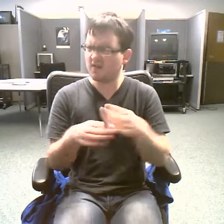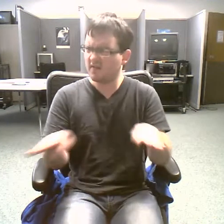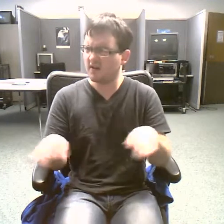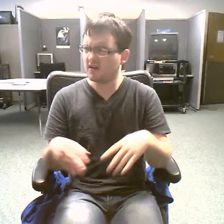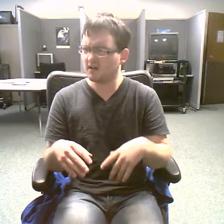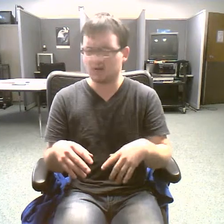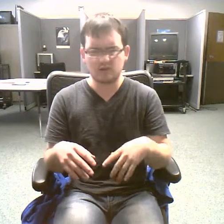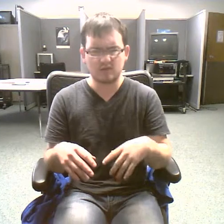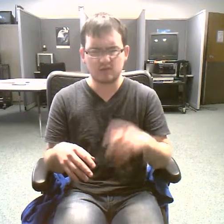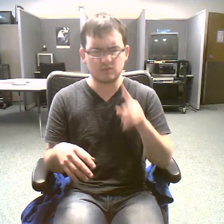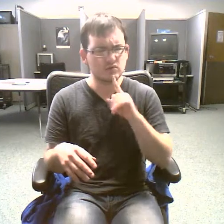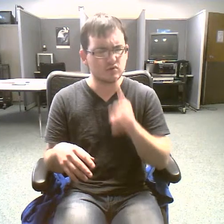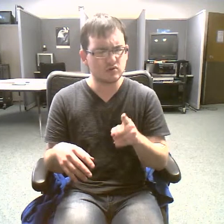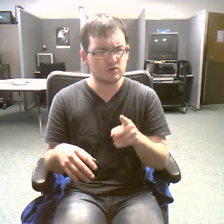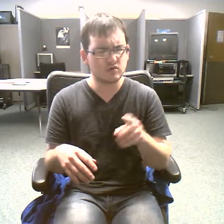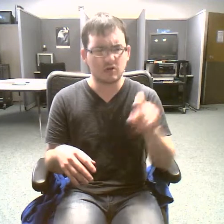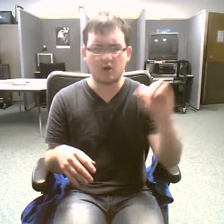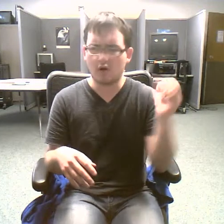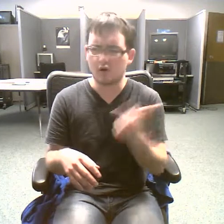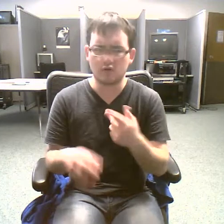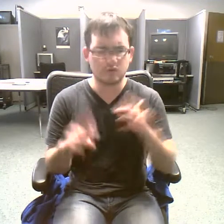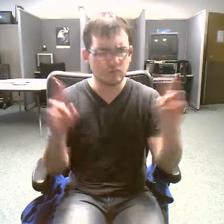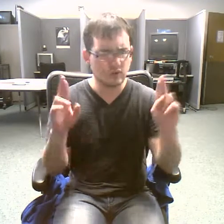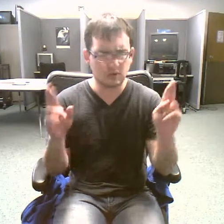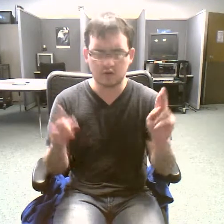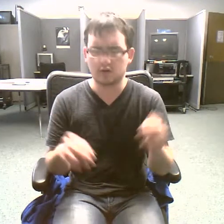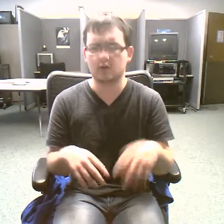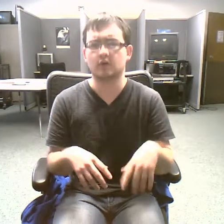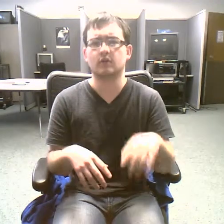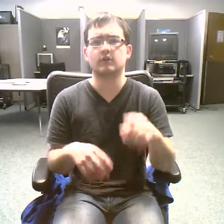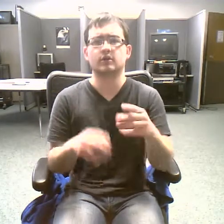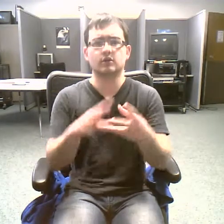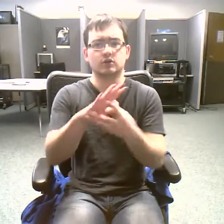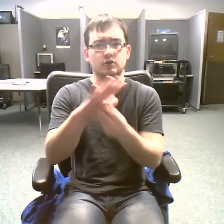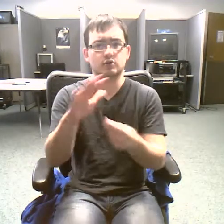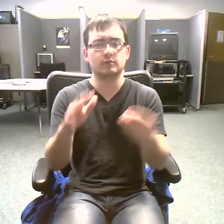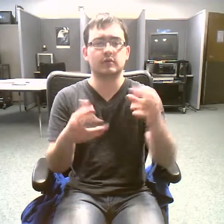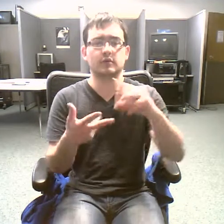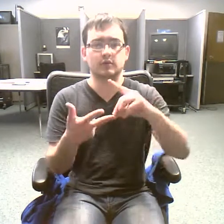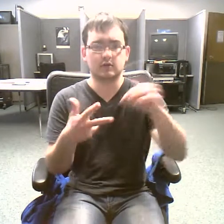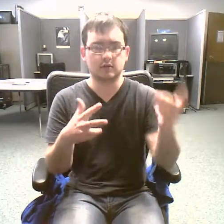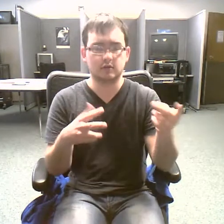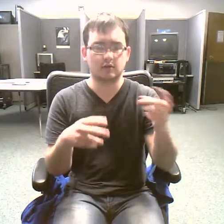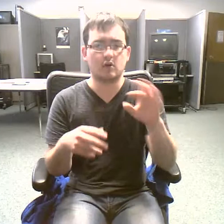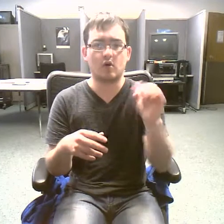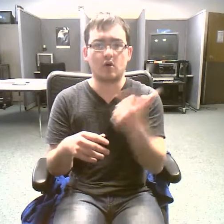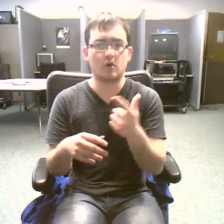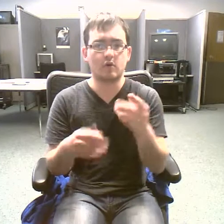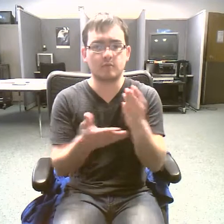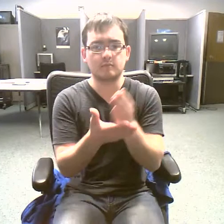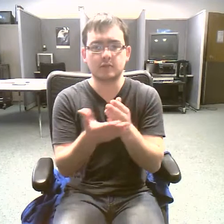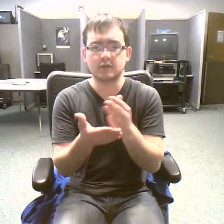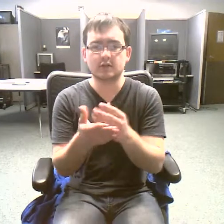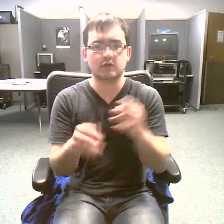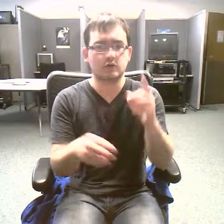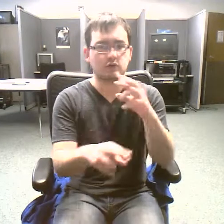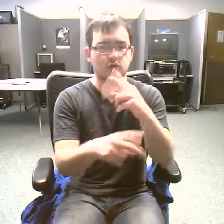duplicate DNA. It needs to get certain pieces in the right position. And generally, it prepares the cell for the